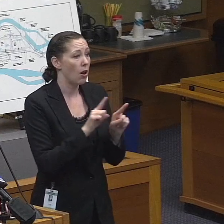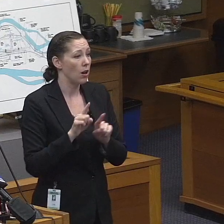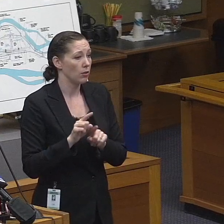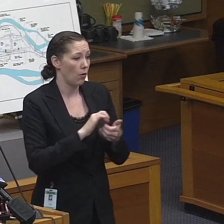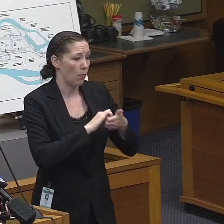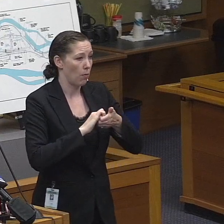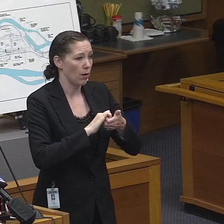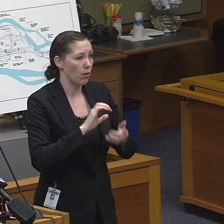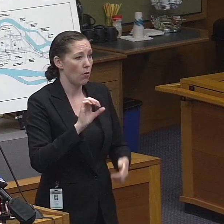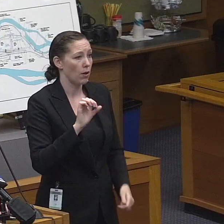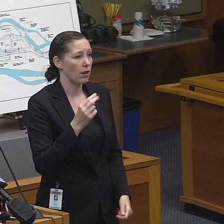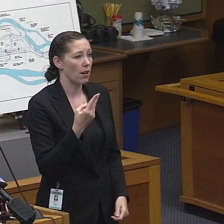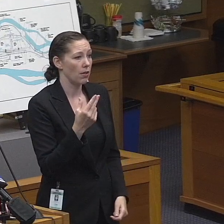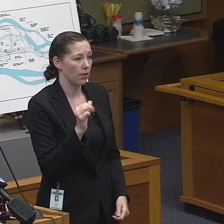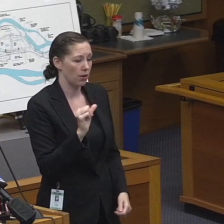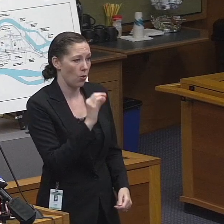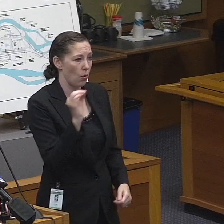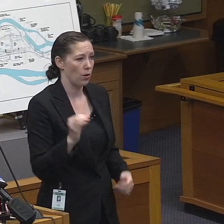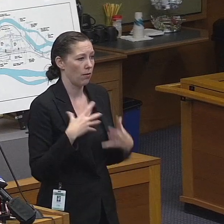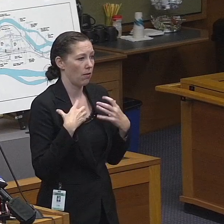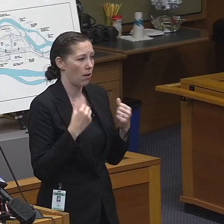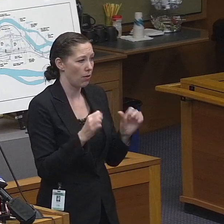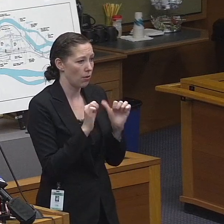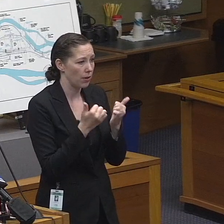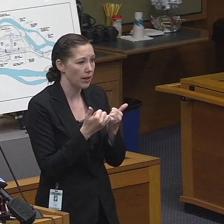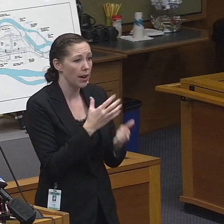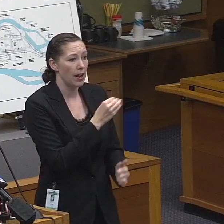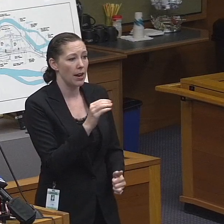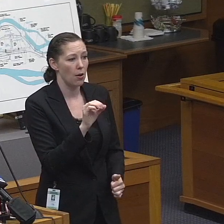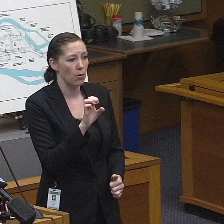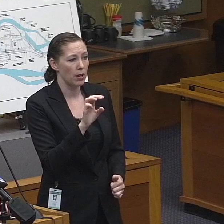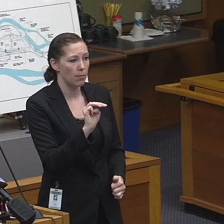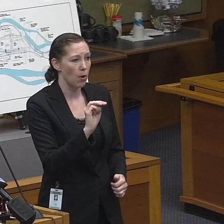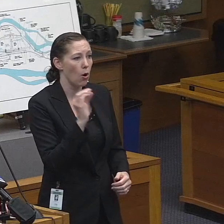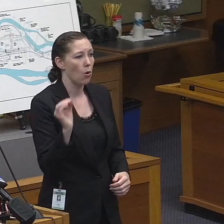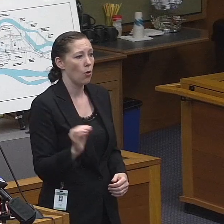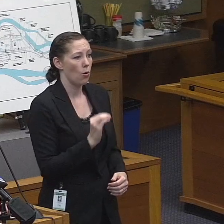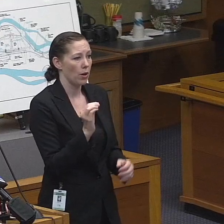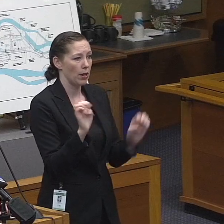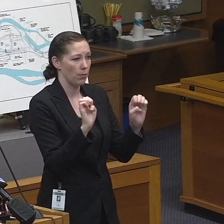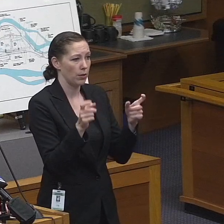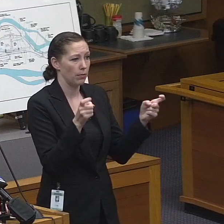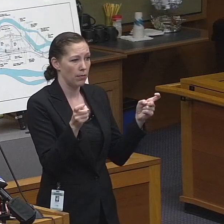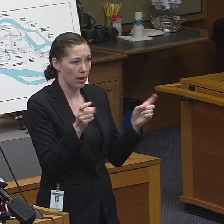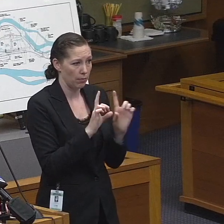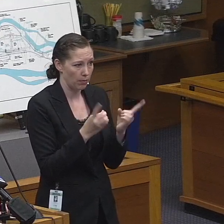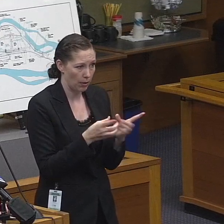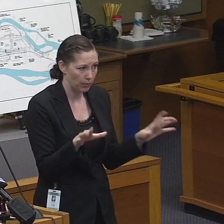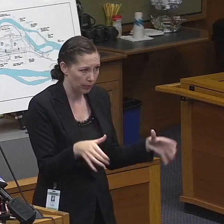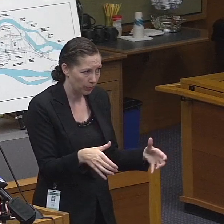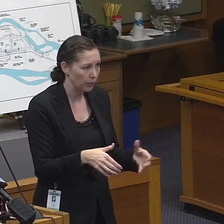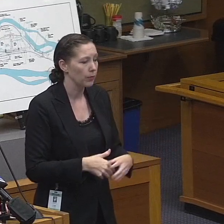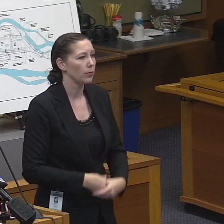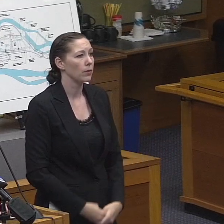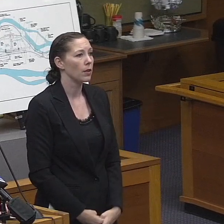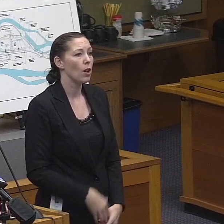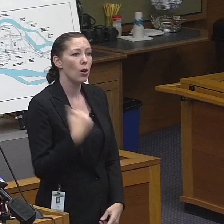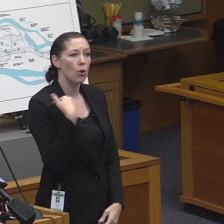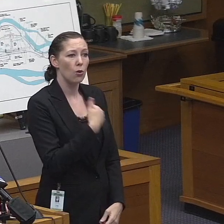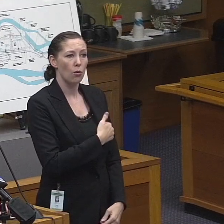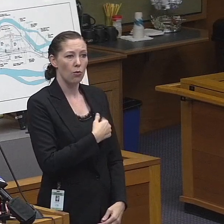Authority and with the Oregon Emergency Management Department. We believe that it was a